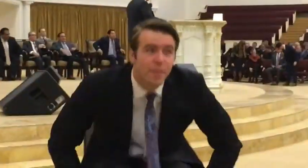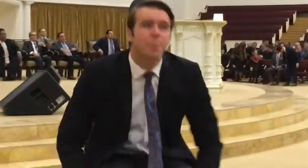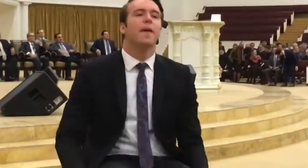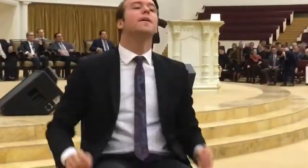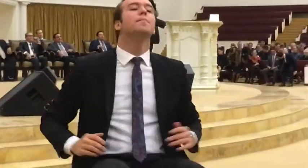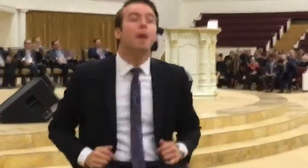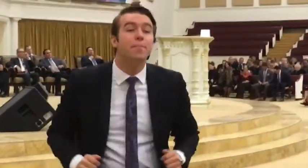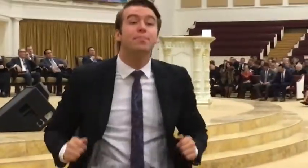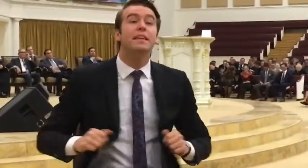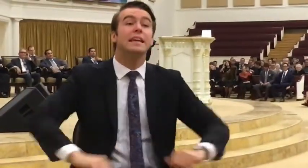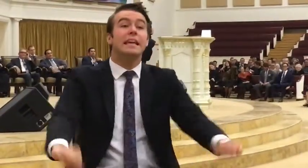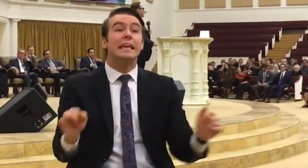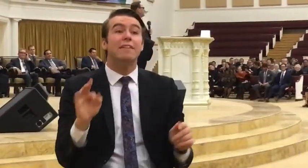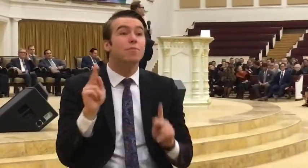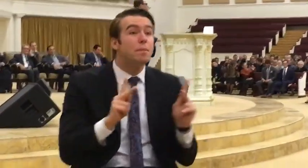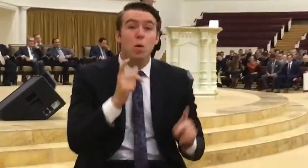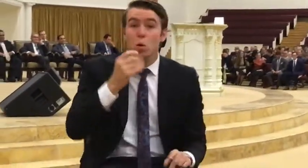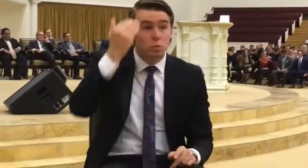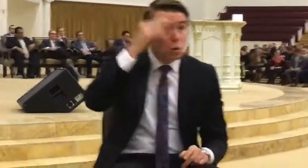But if they don't know who you are,